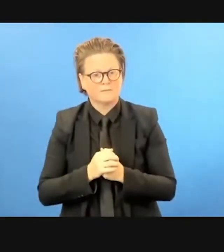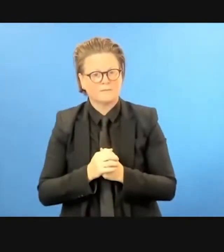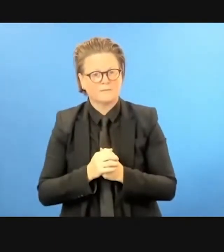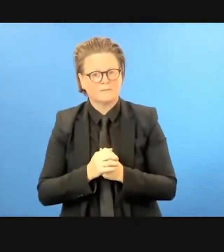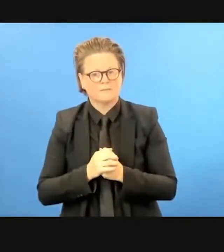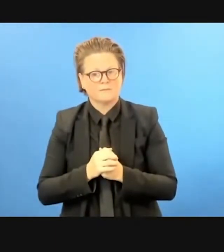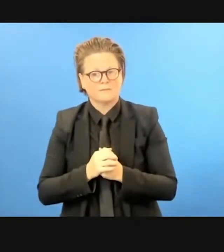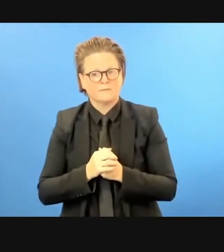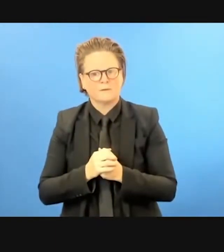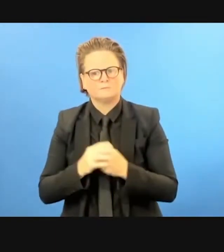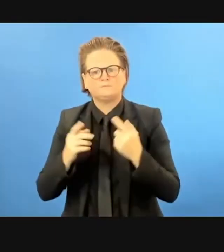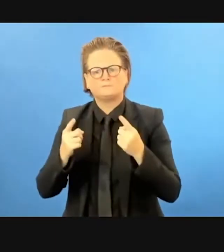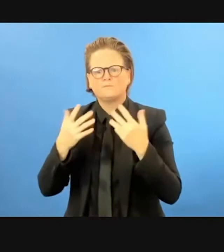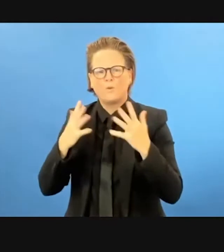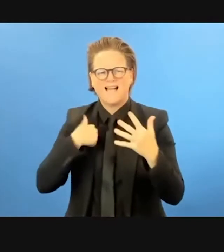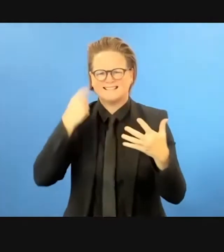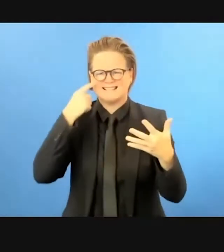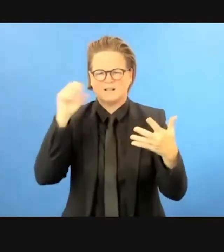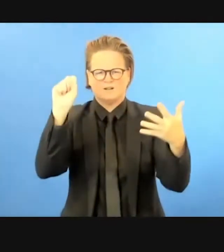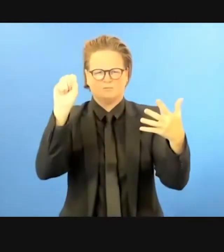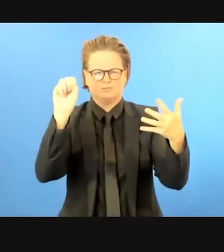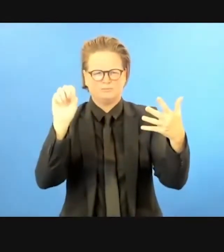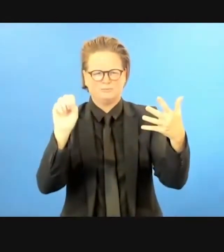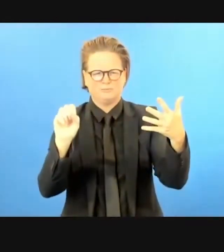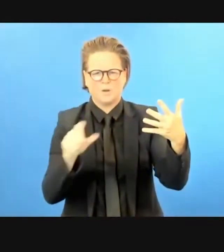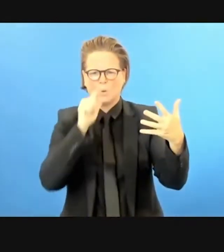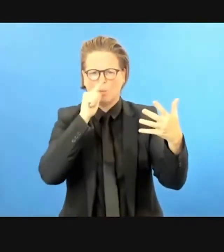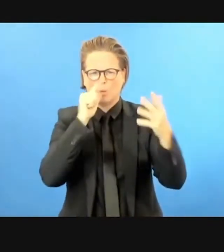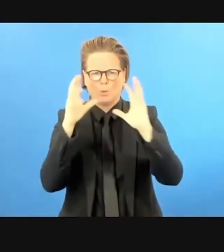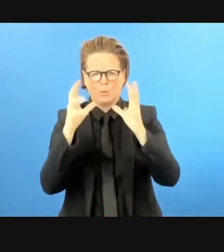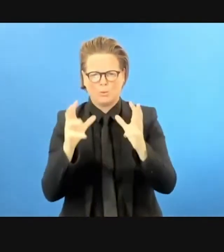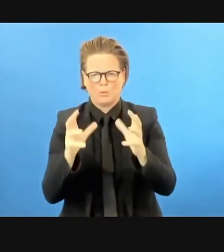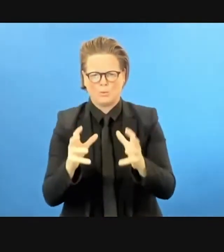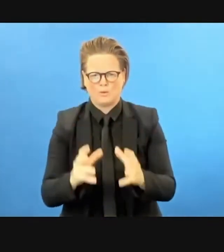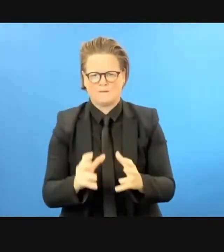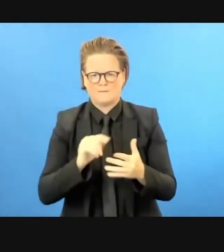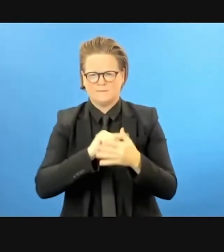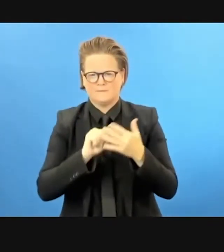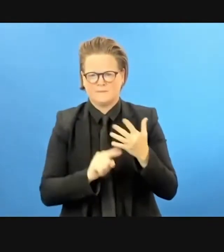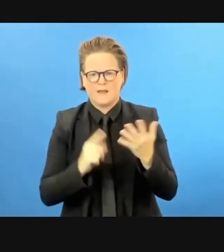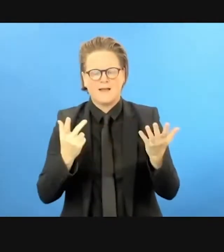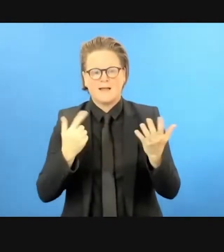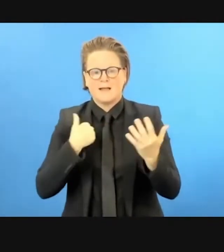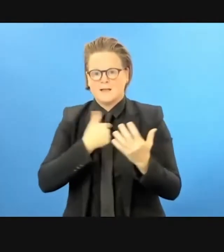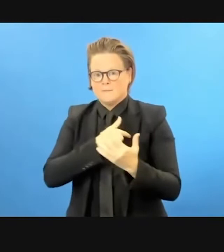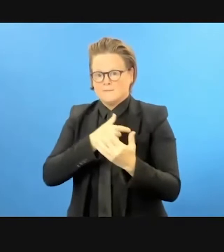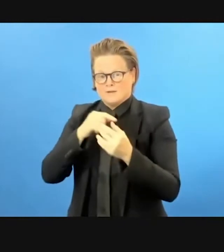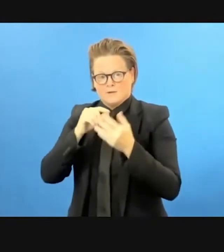in terms of eligibility starting March 15th, we do not know how the state will approach future